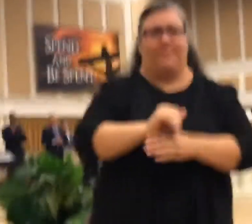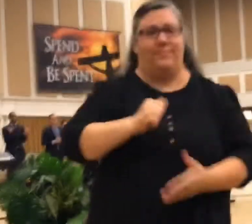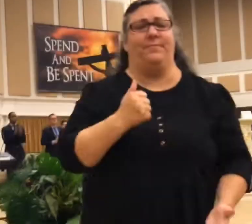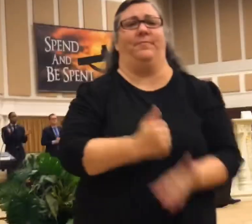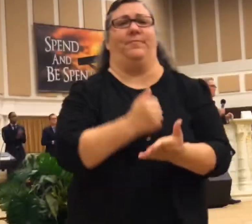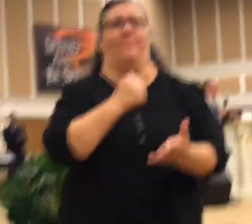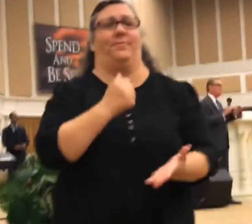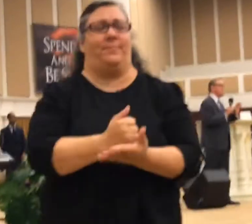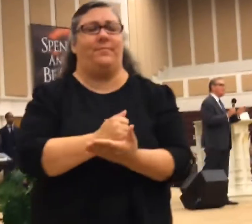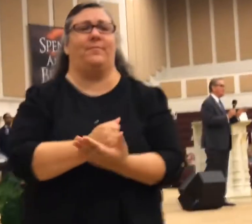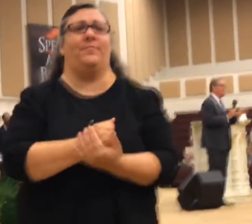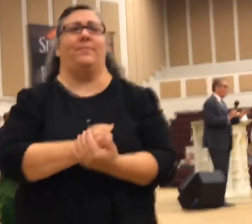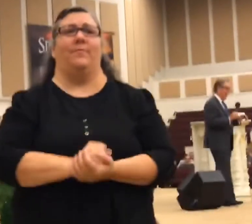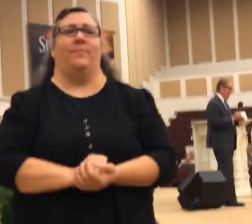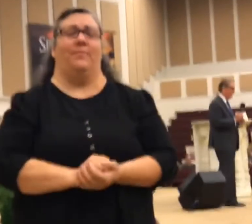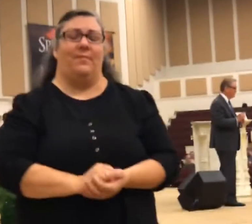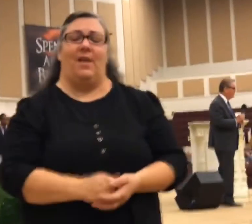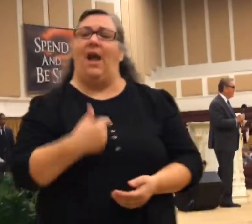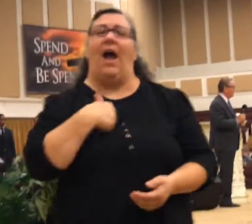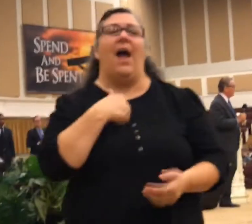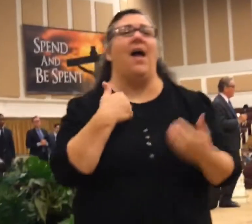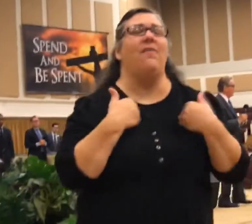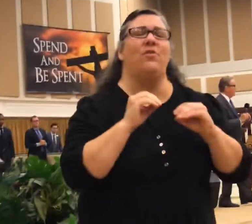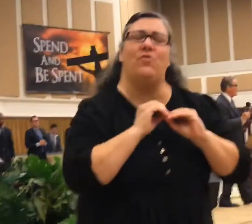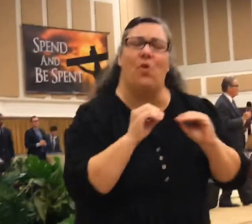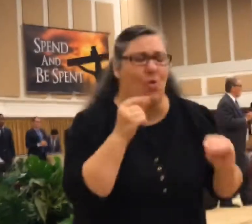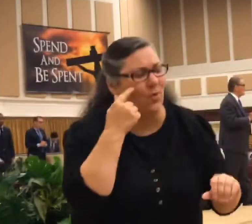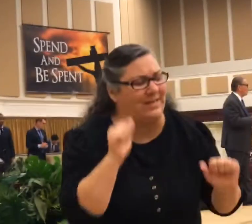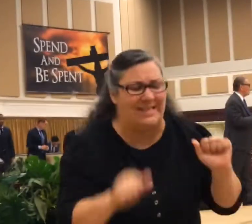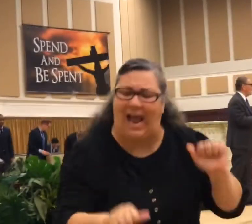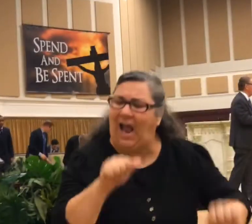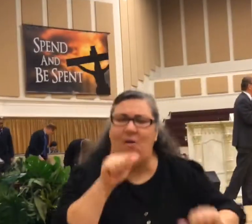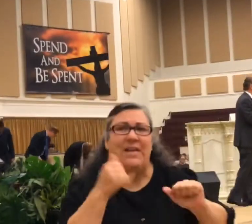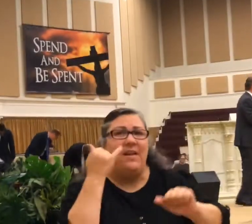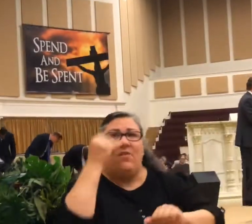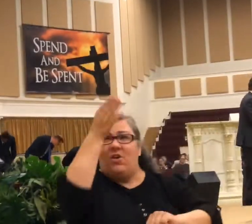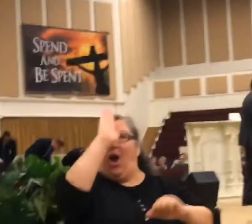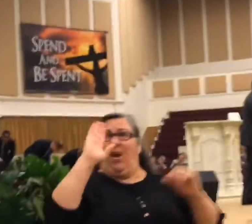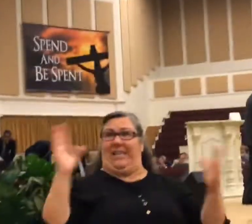I didn't have even a smidgen of that, whether or not God would